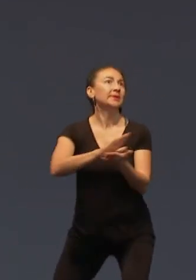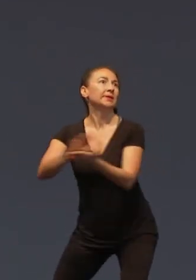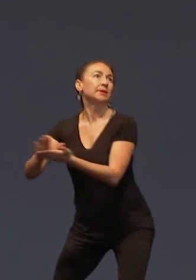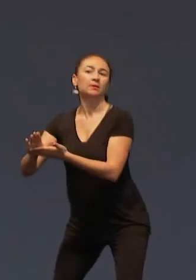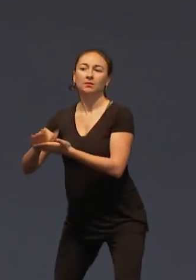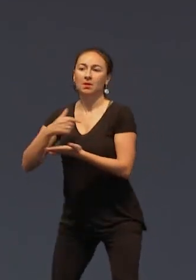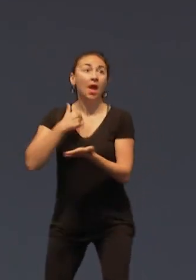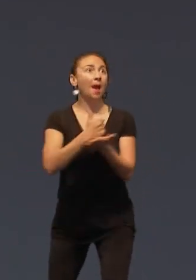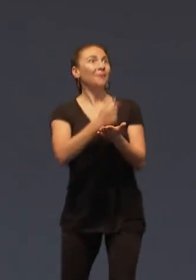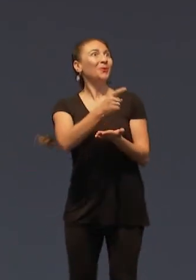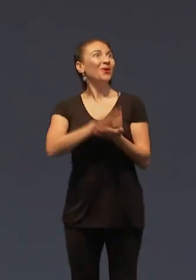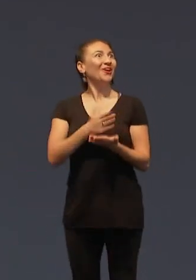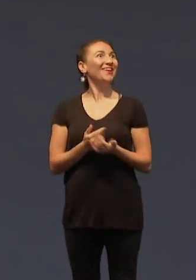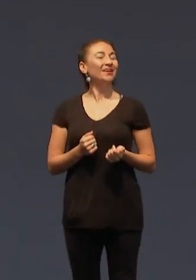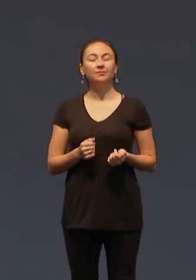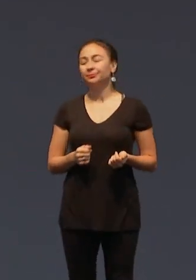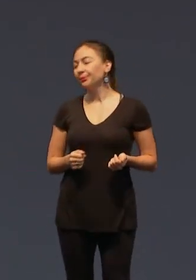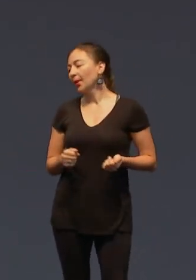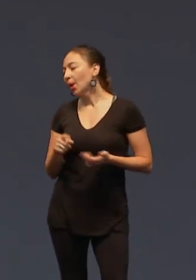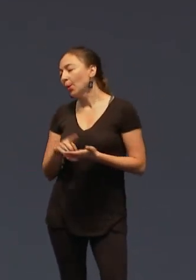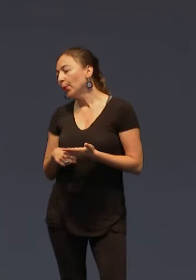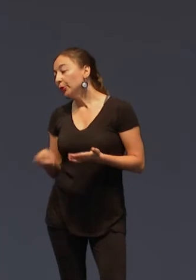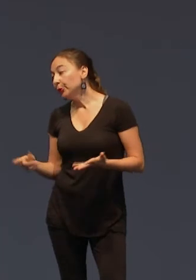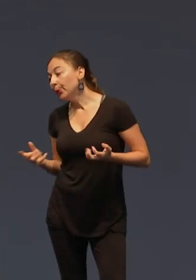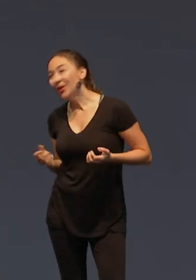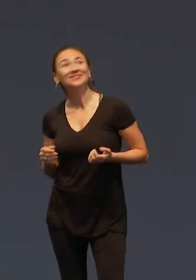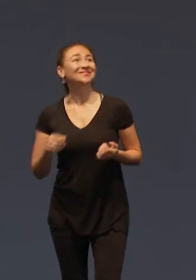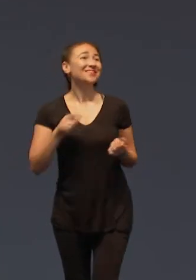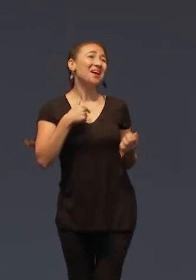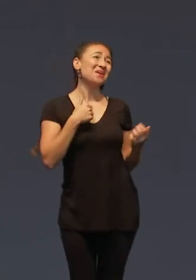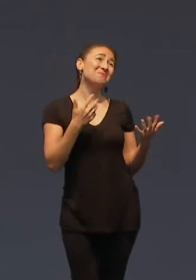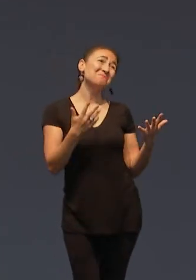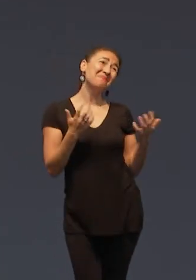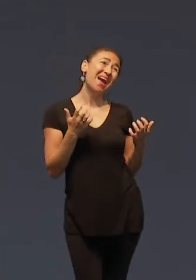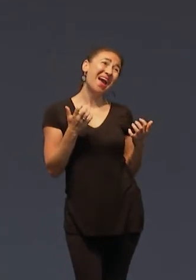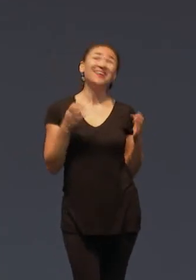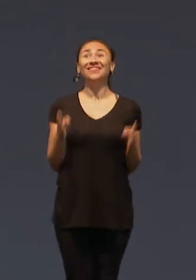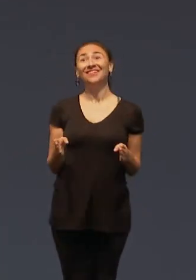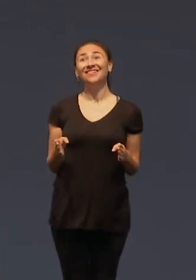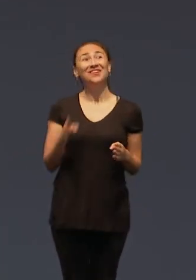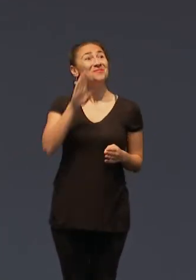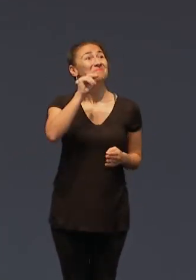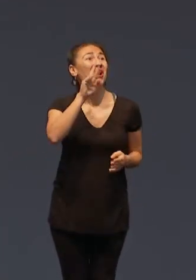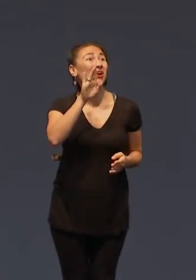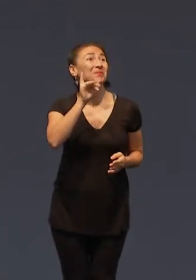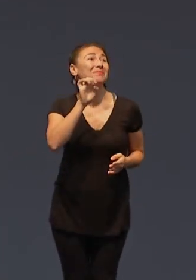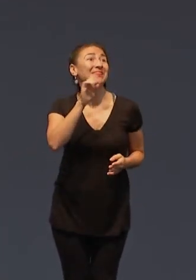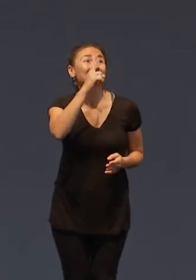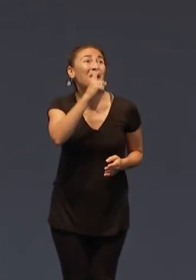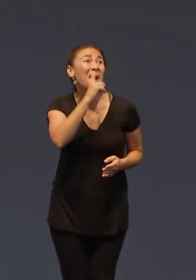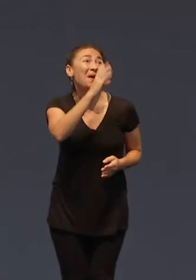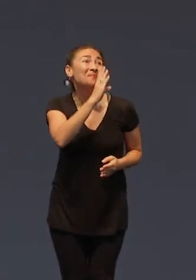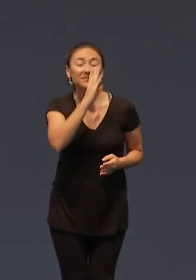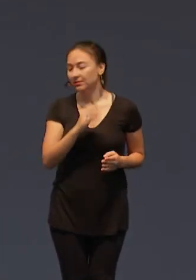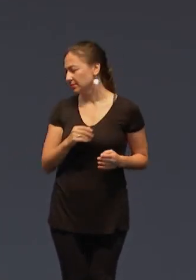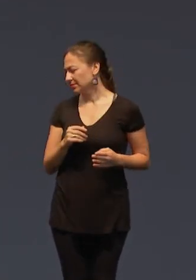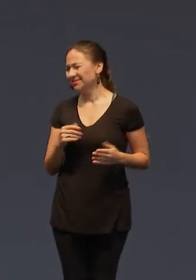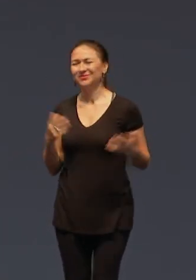Can I help you clean? Can I help you cook? What do you want? I want a Barbie doll.